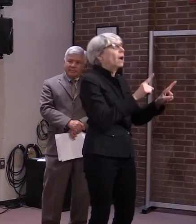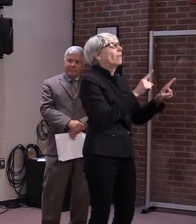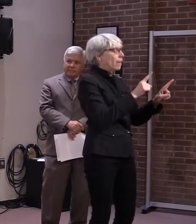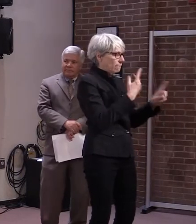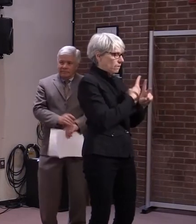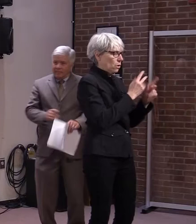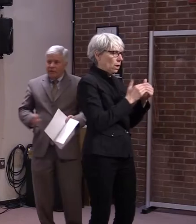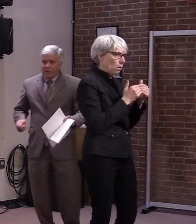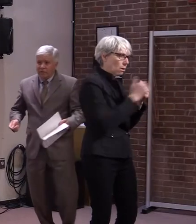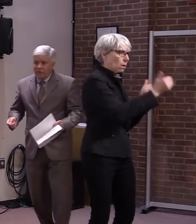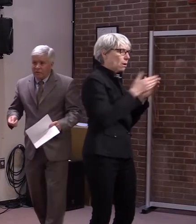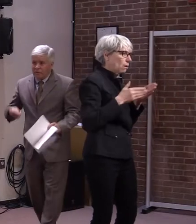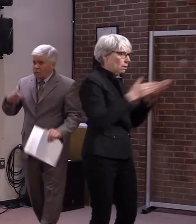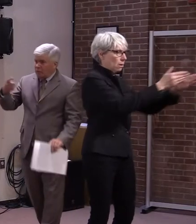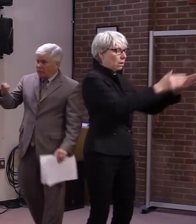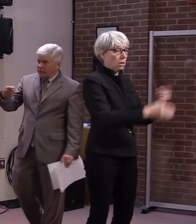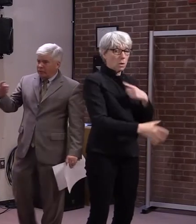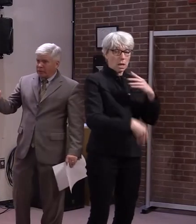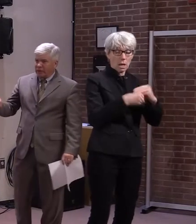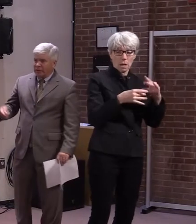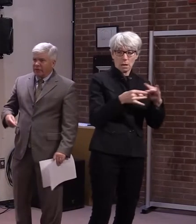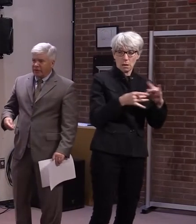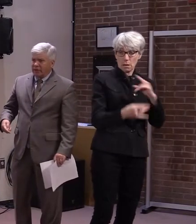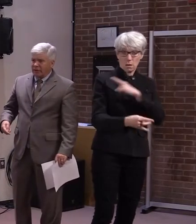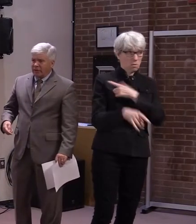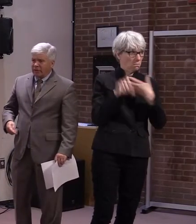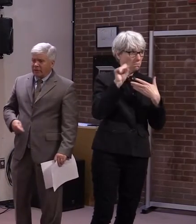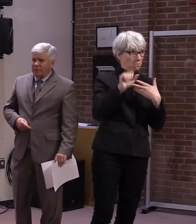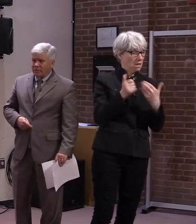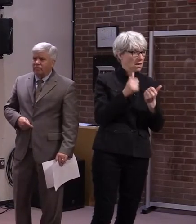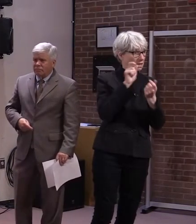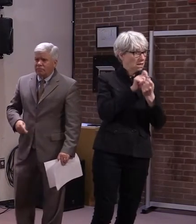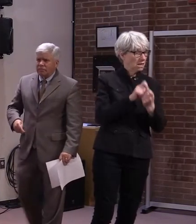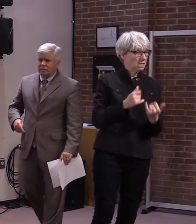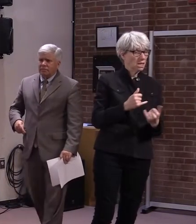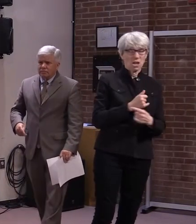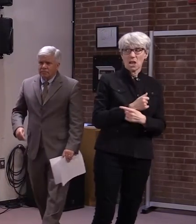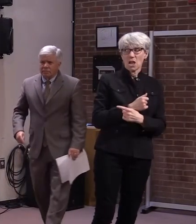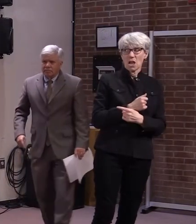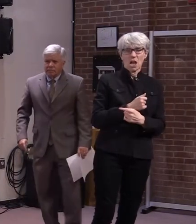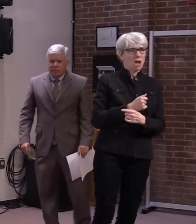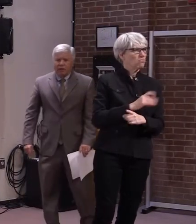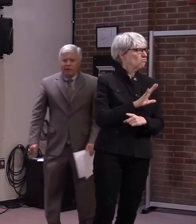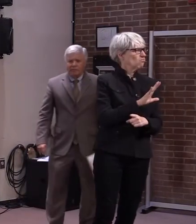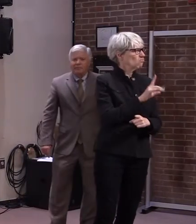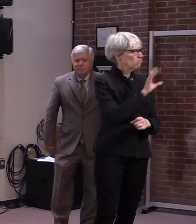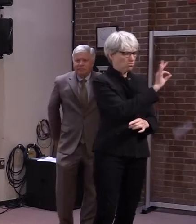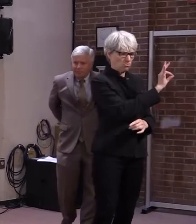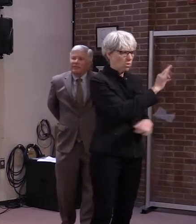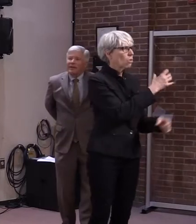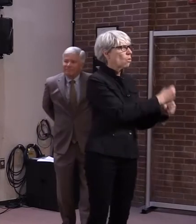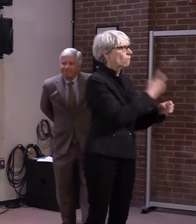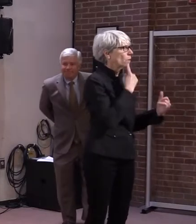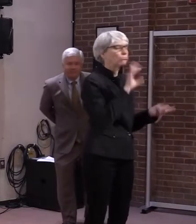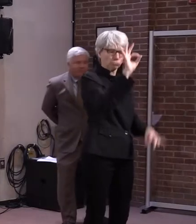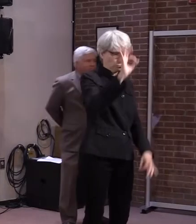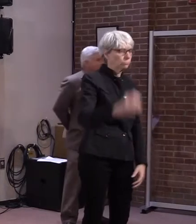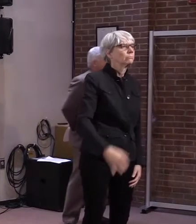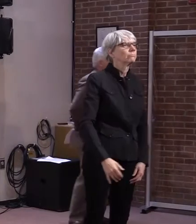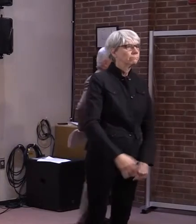Anything else you want to add to that? Do you want me to just keep that? I think we're all set for it at this point.